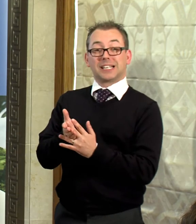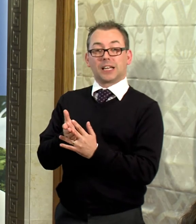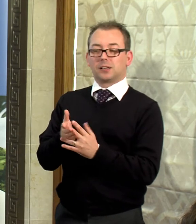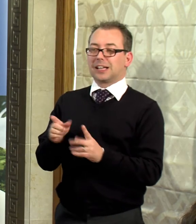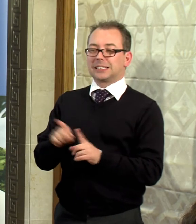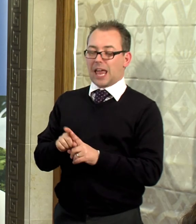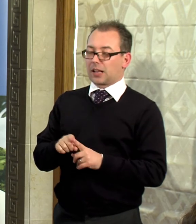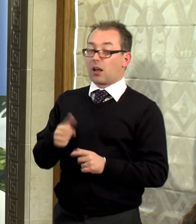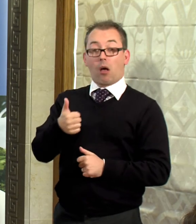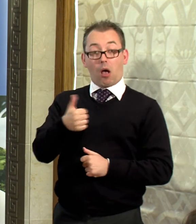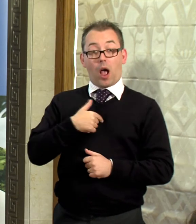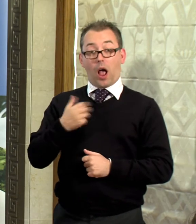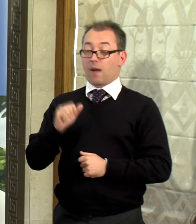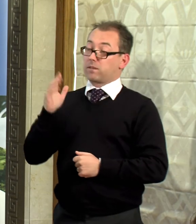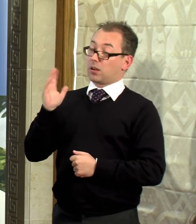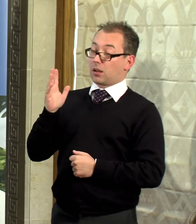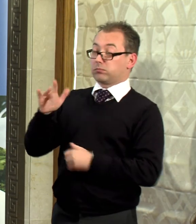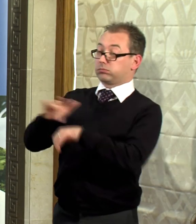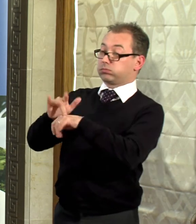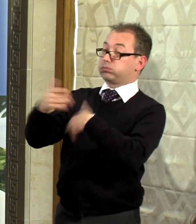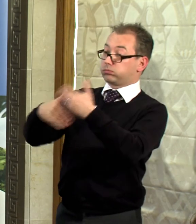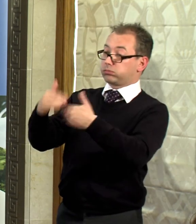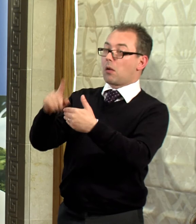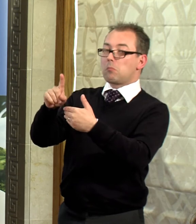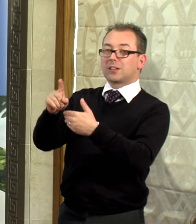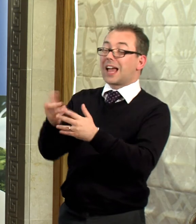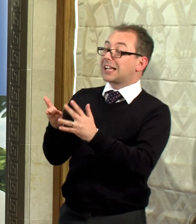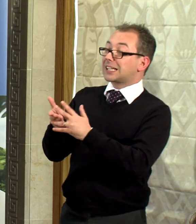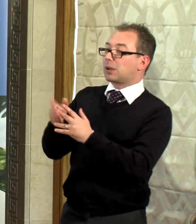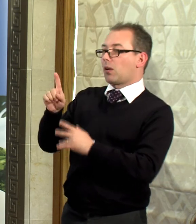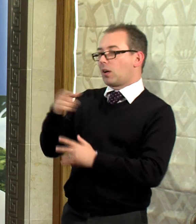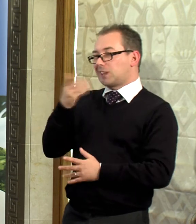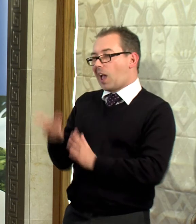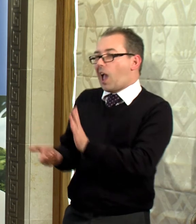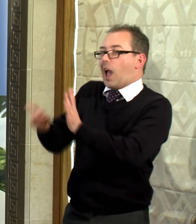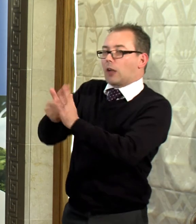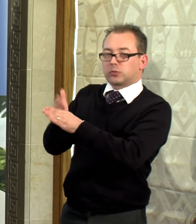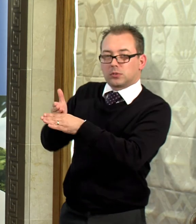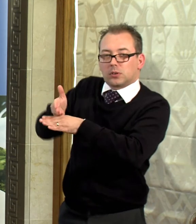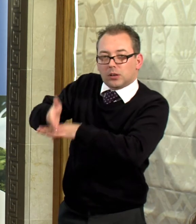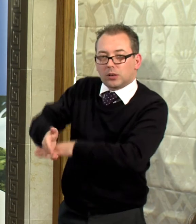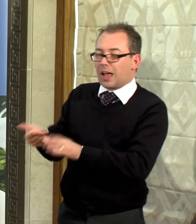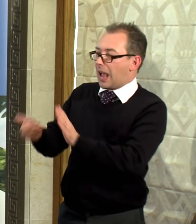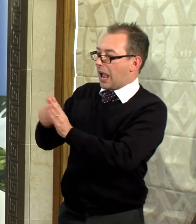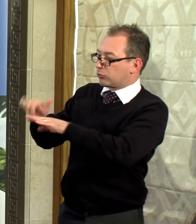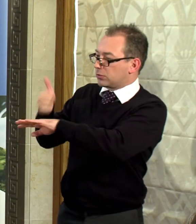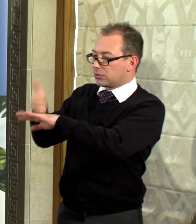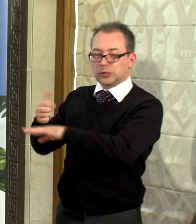a supplementary provision, rather than as integral to the production and design